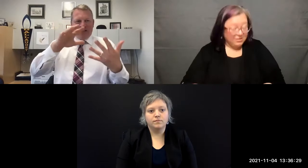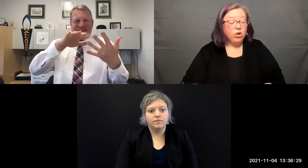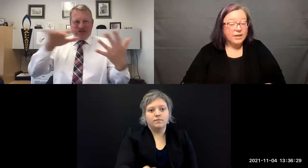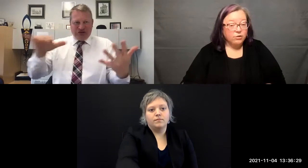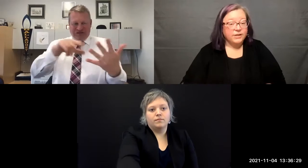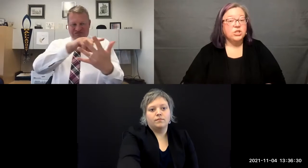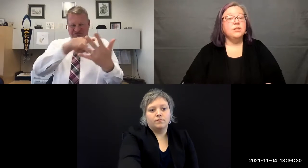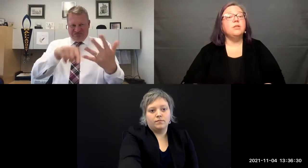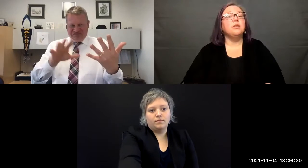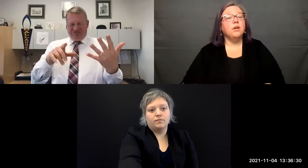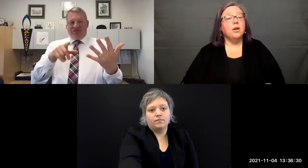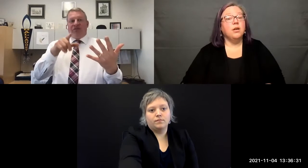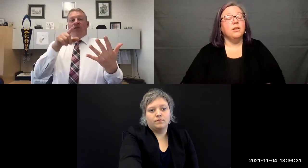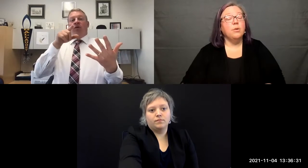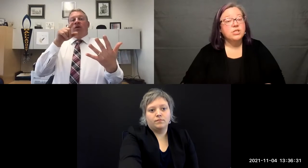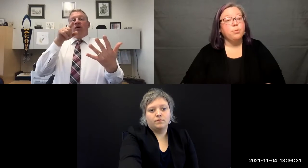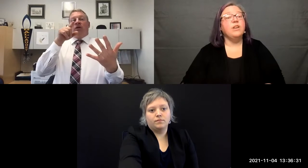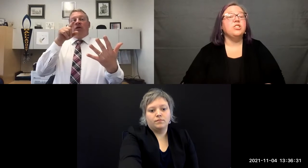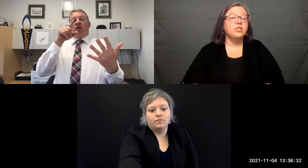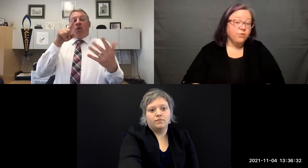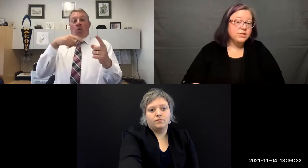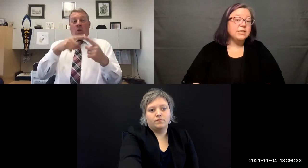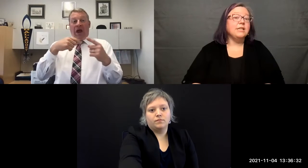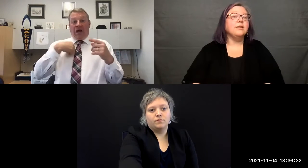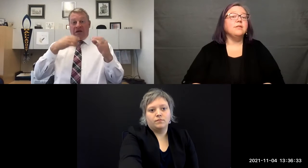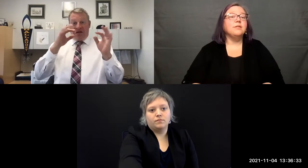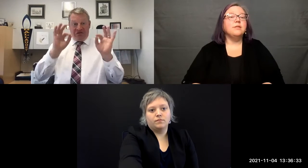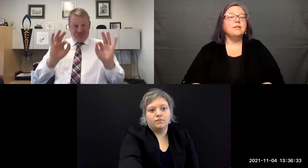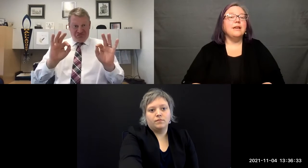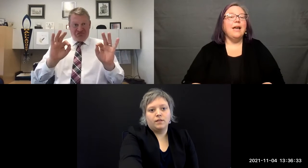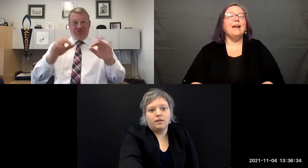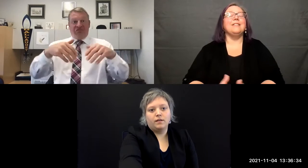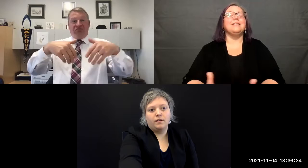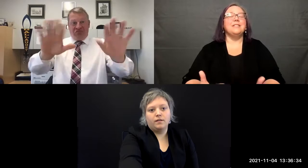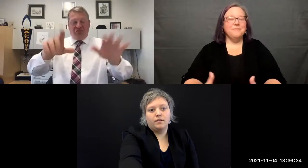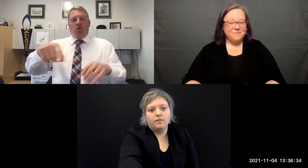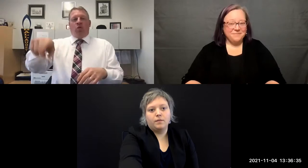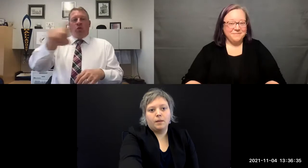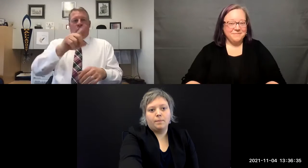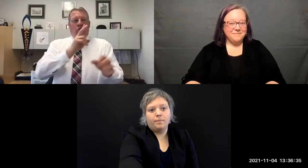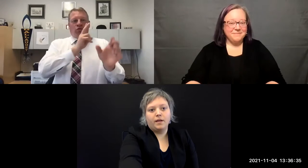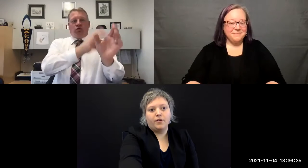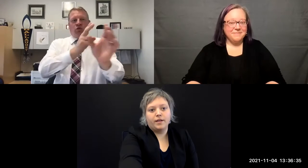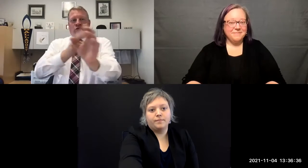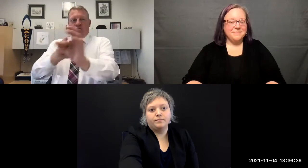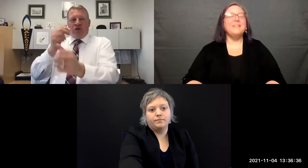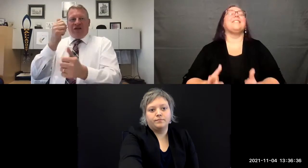early intervention, language deprivation, diversity, and Ellery. there we